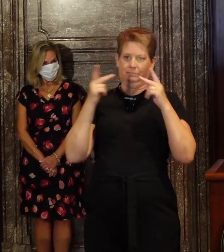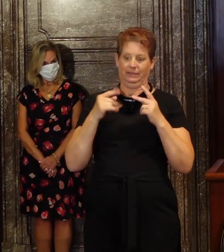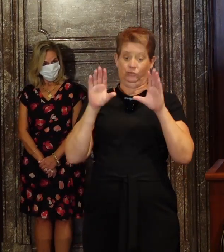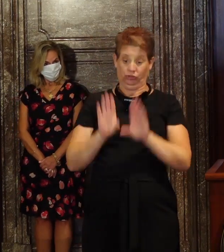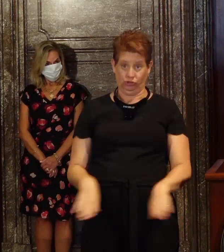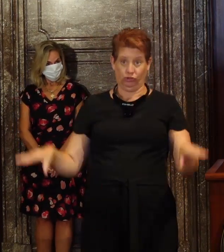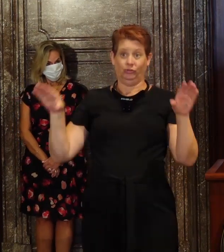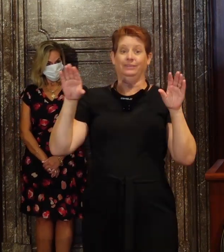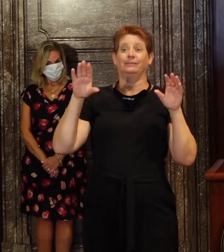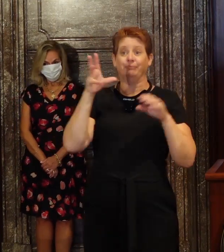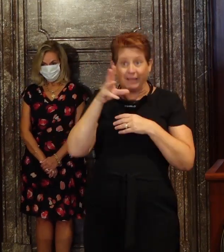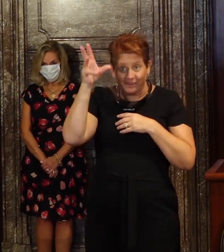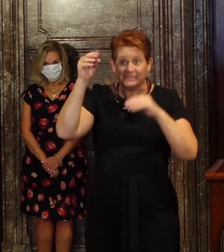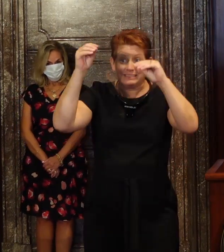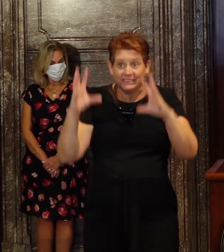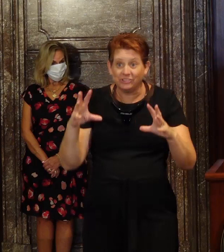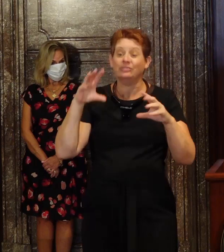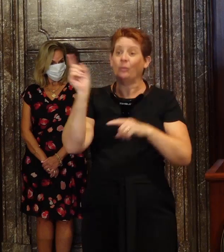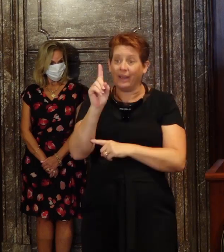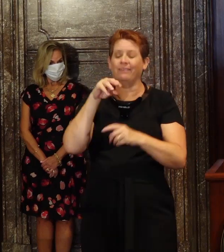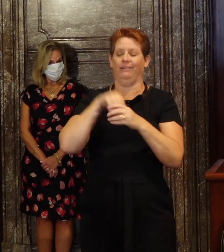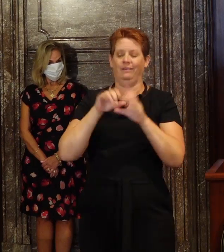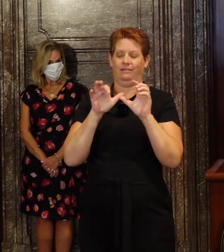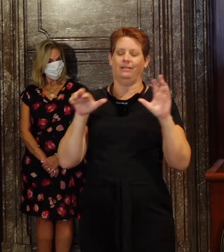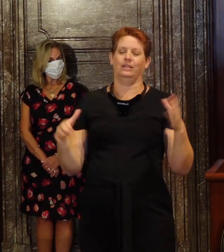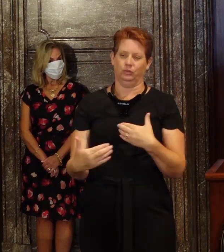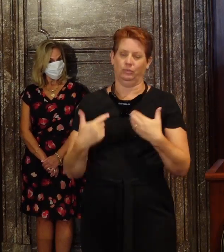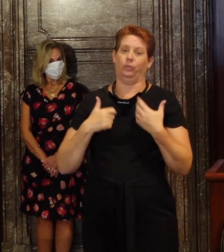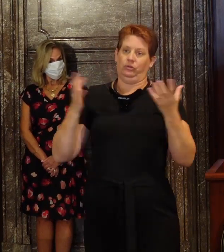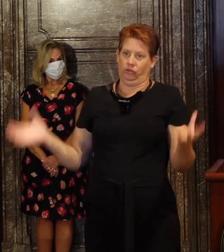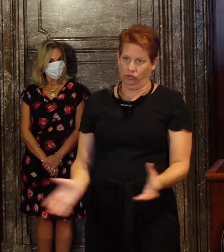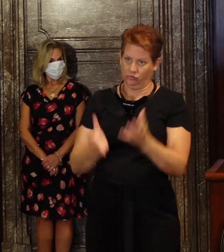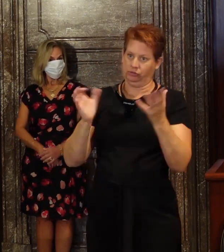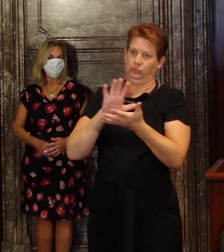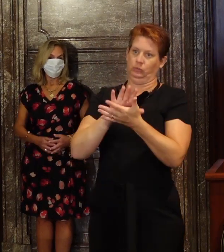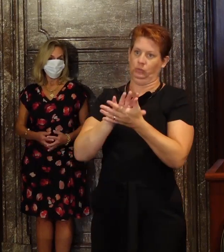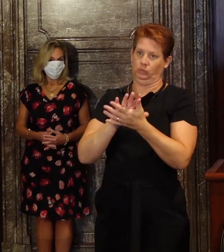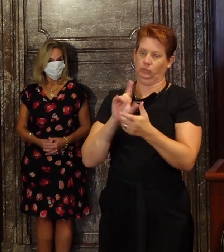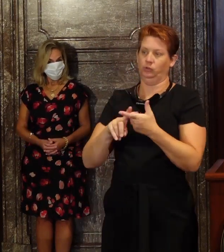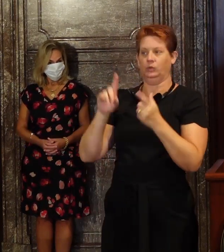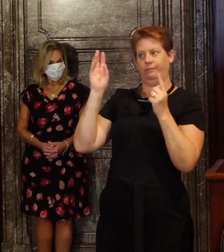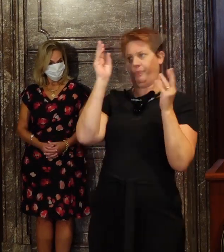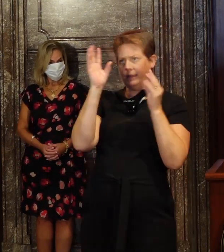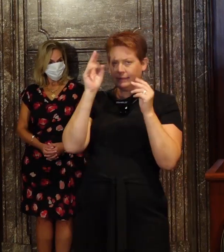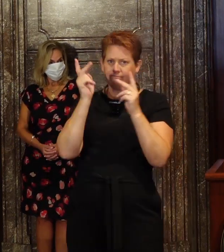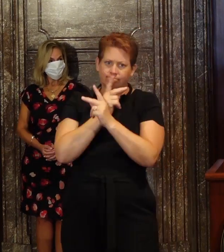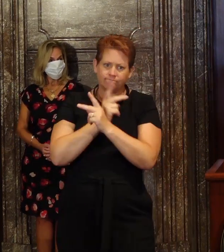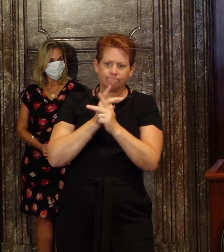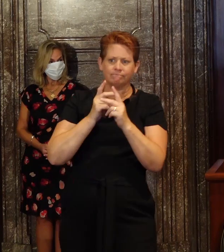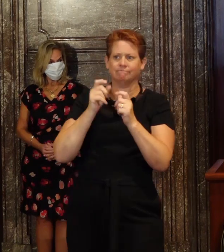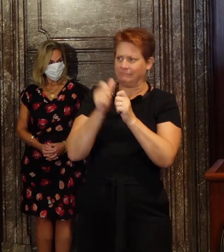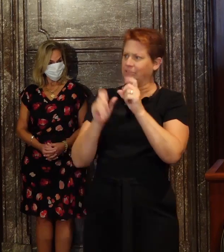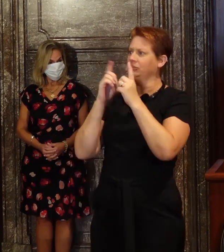in the classroom face-to-face, and we are encouraging the schools to think and be innovative in the